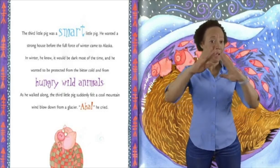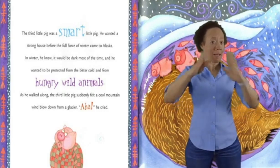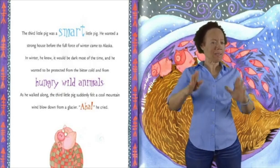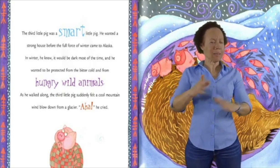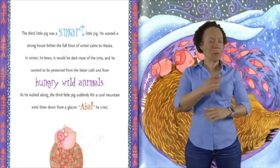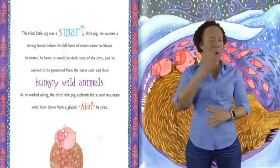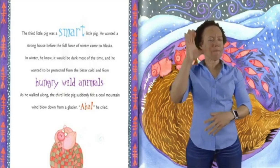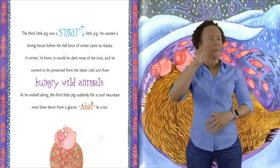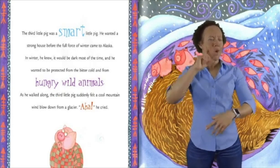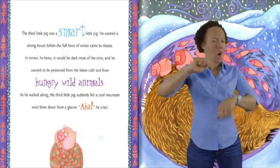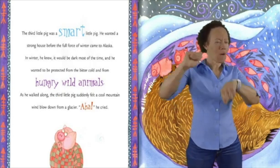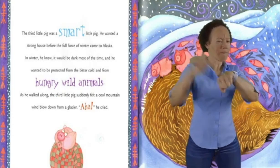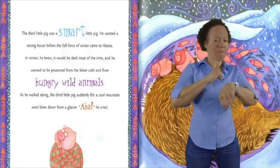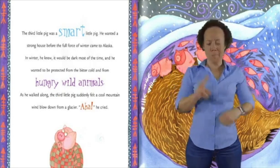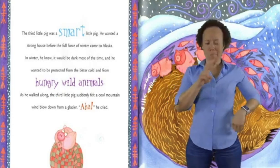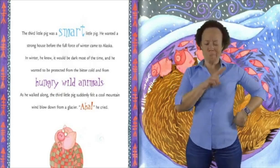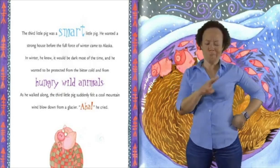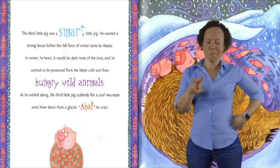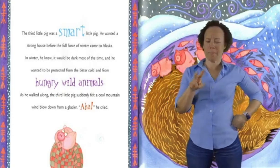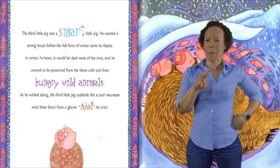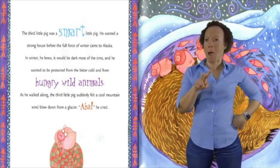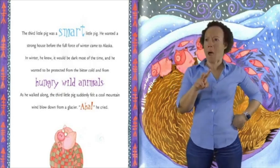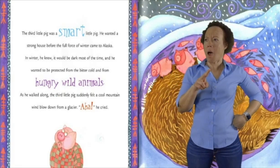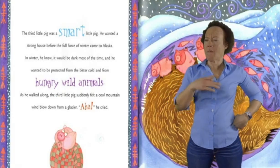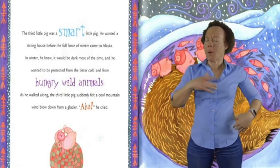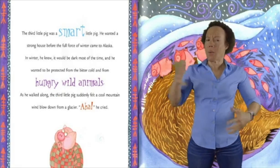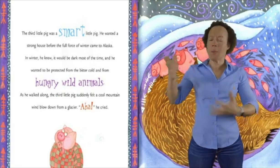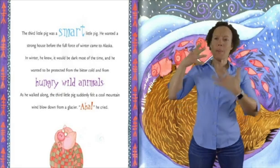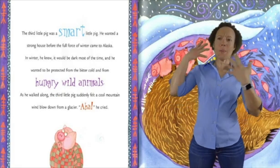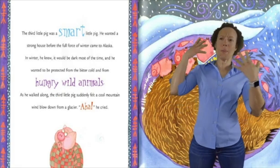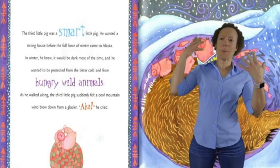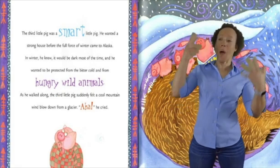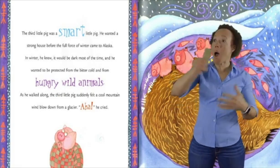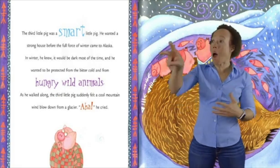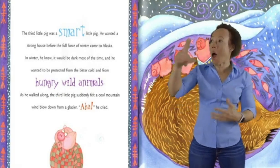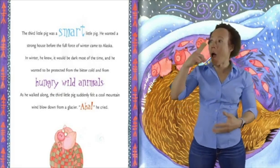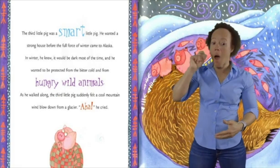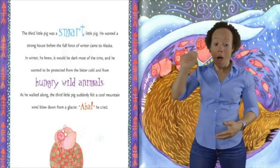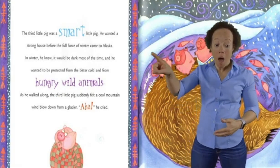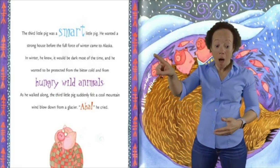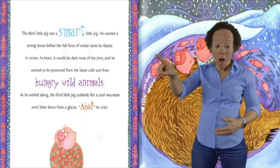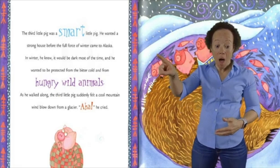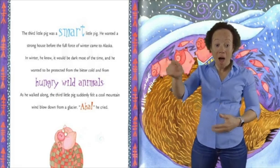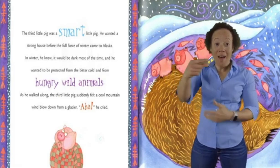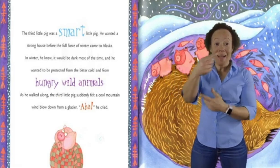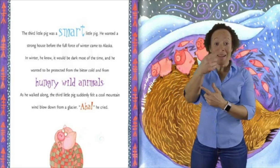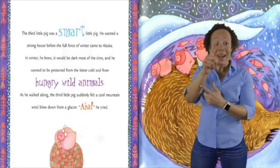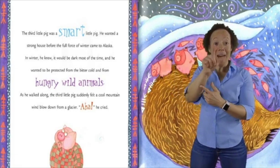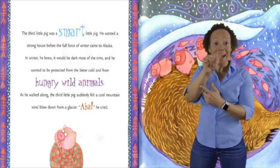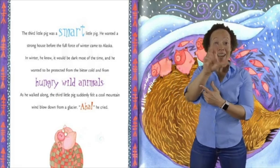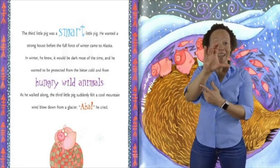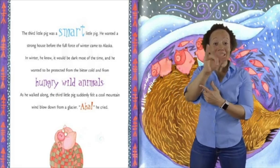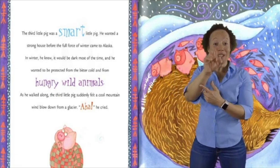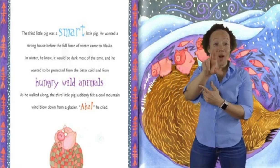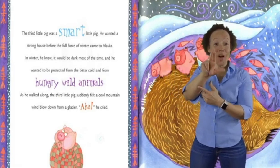As he walked along, the third little pig suddenly felt a cool mountain wind blown down from a